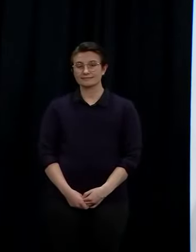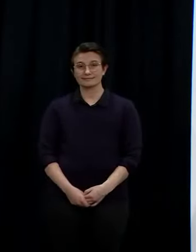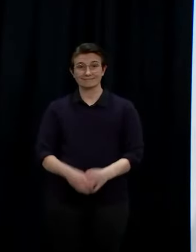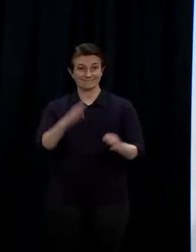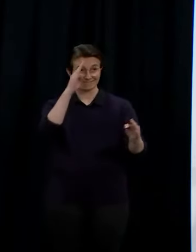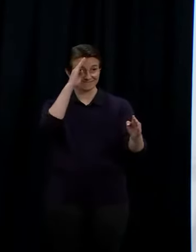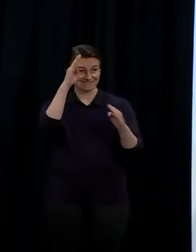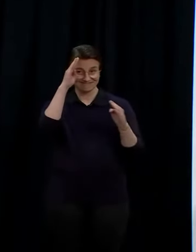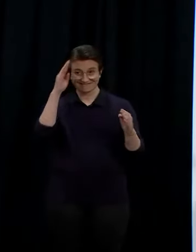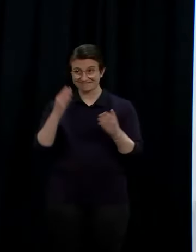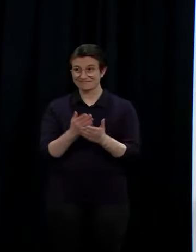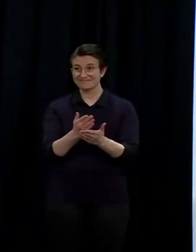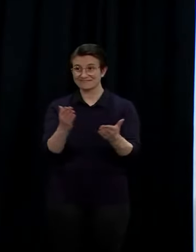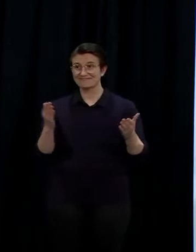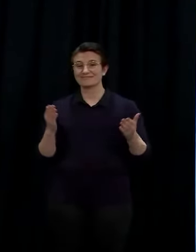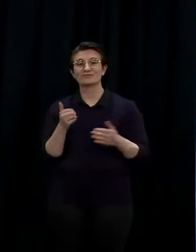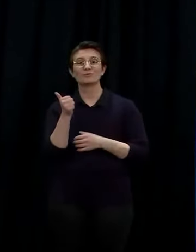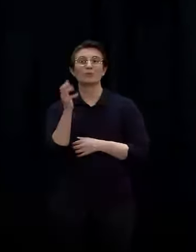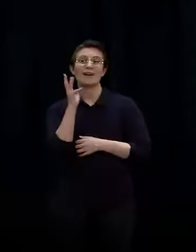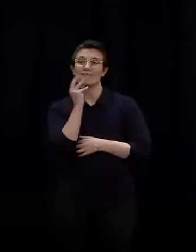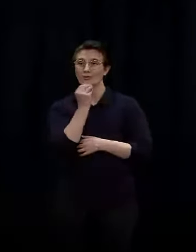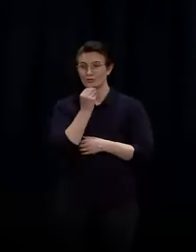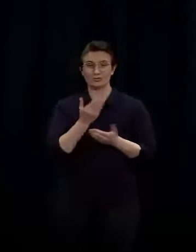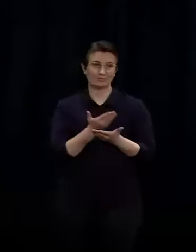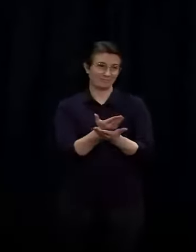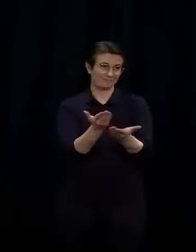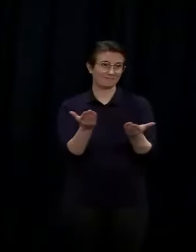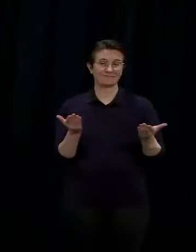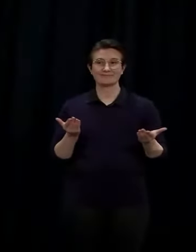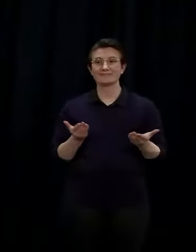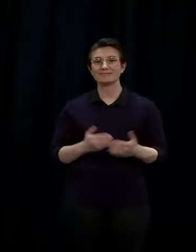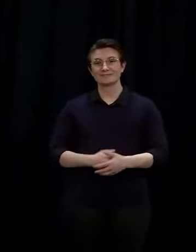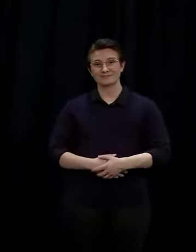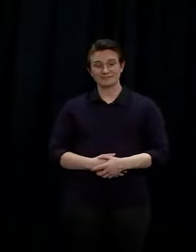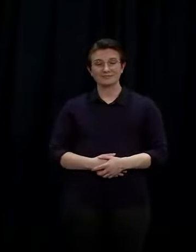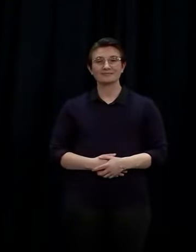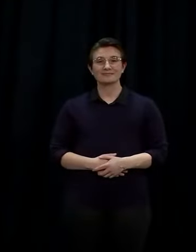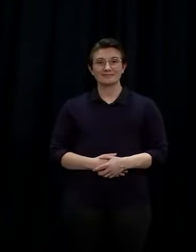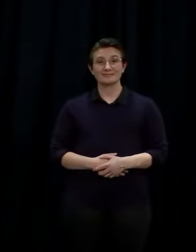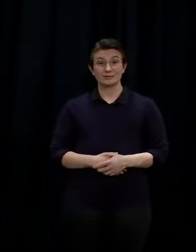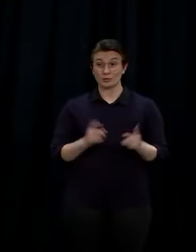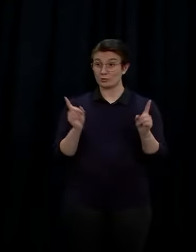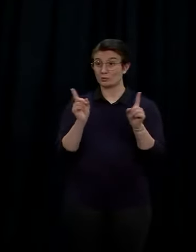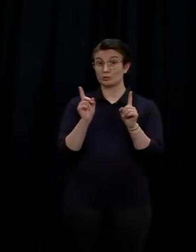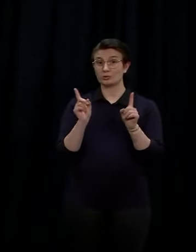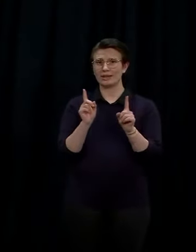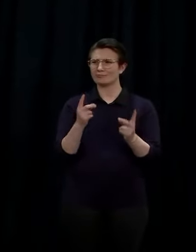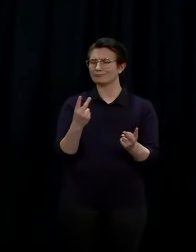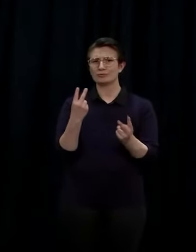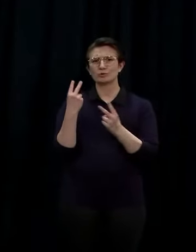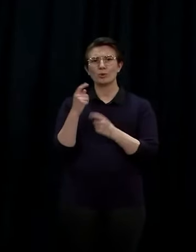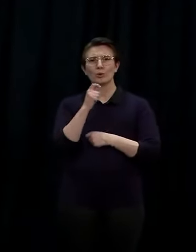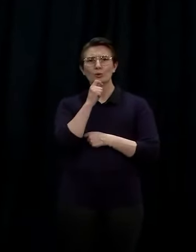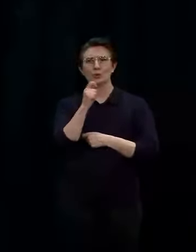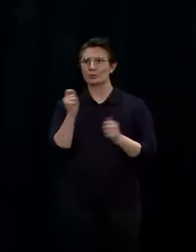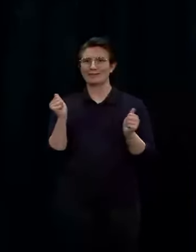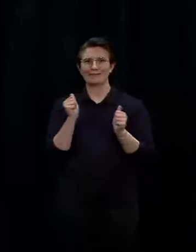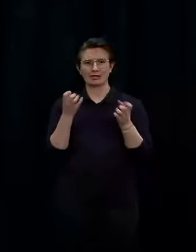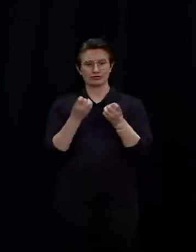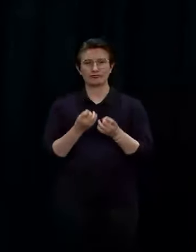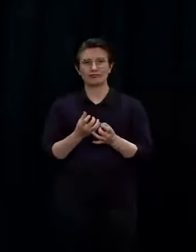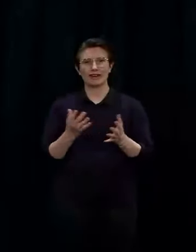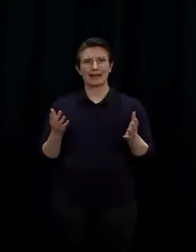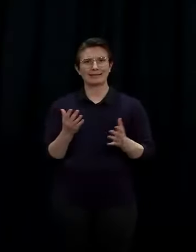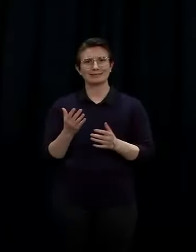Kia ora koutou katoa. Good afternoon, everyone. As you will have seen from today's case numbers reported earlier today,